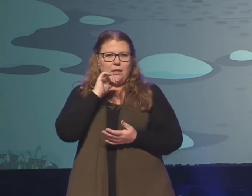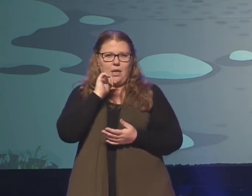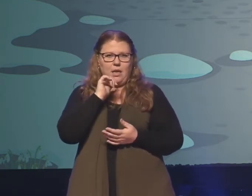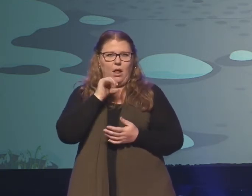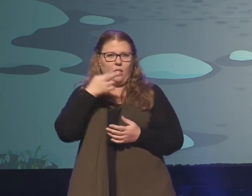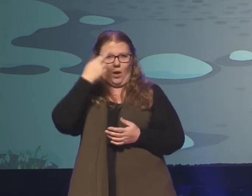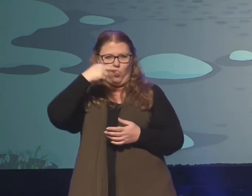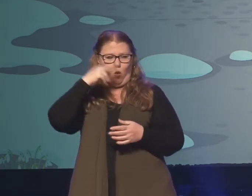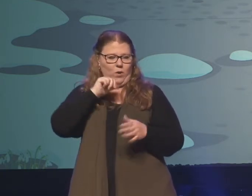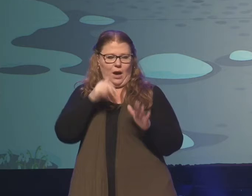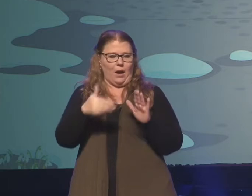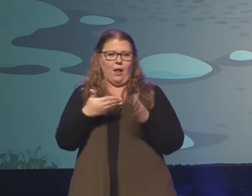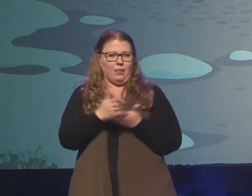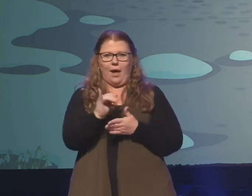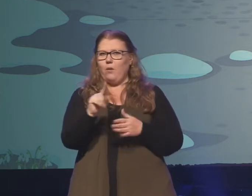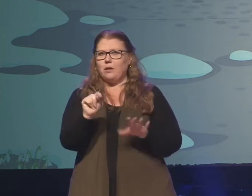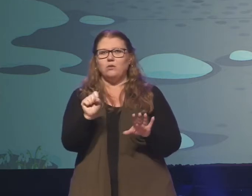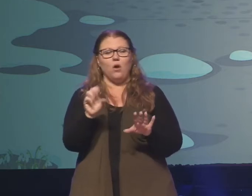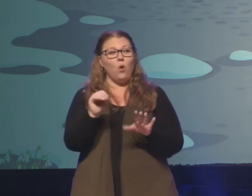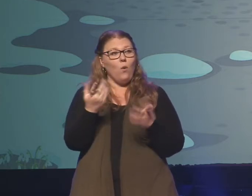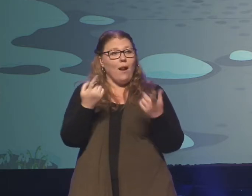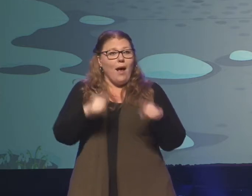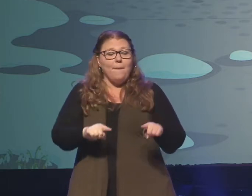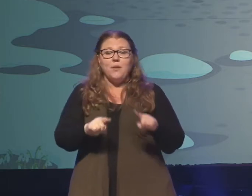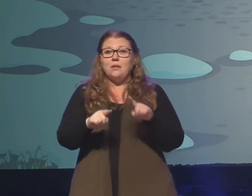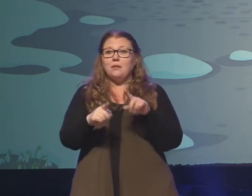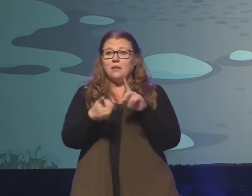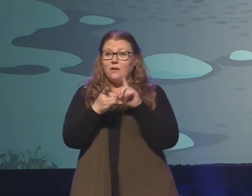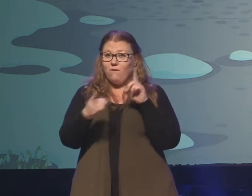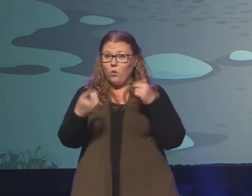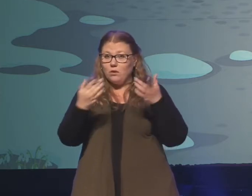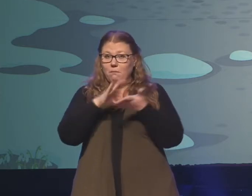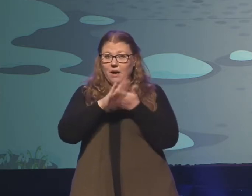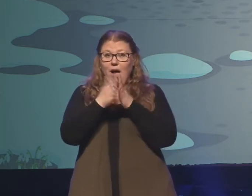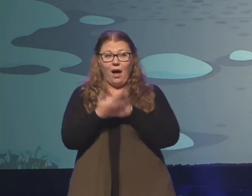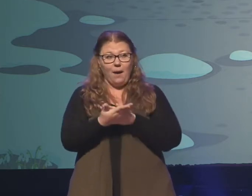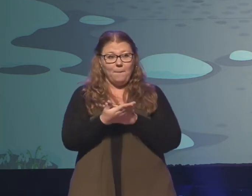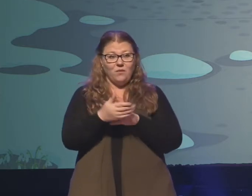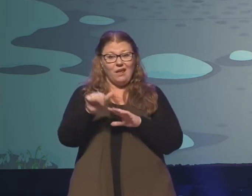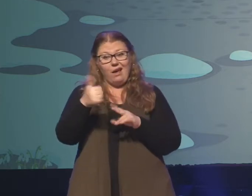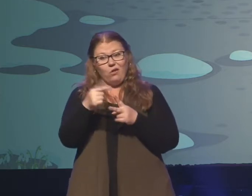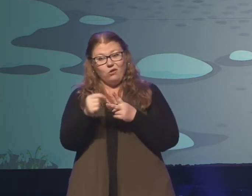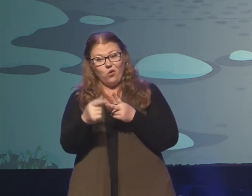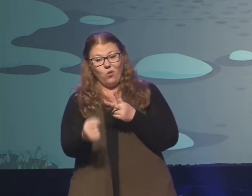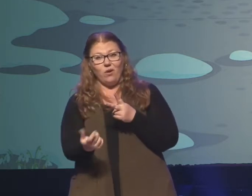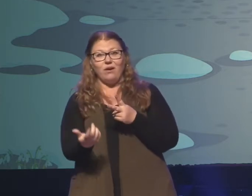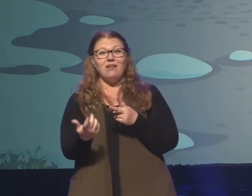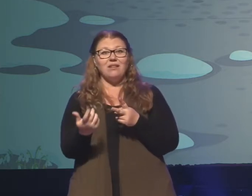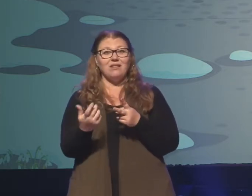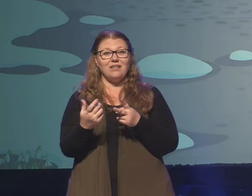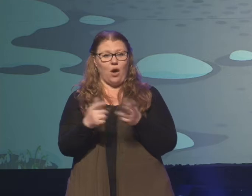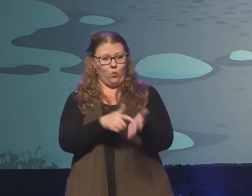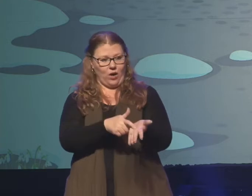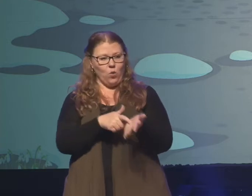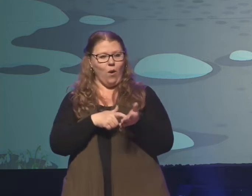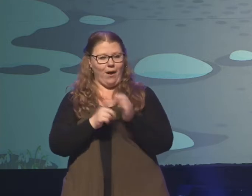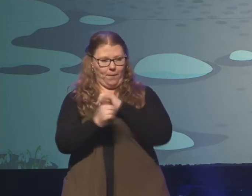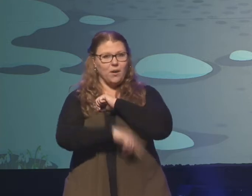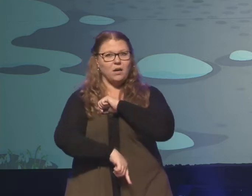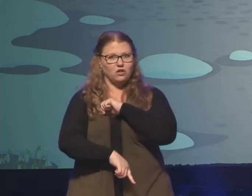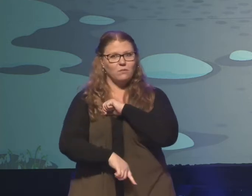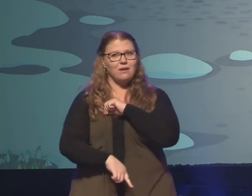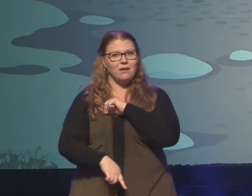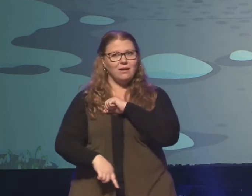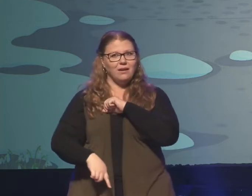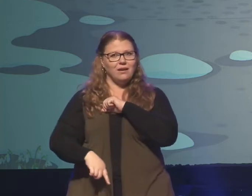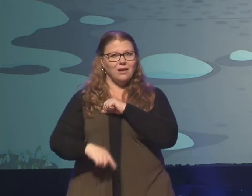do that anymore. So what happens is divorce becomes the alternative and mandated punishment in